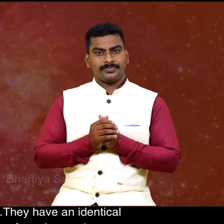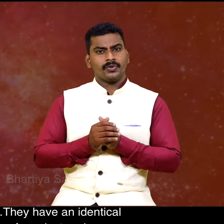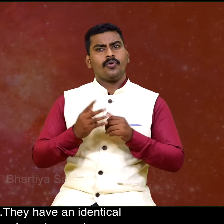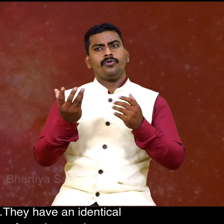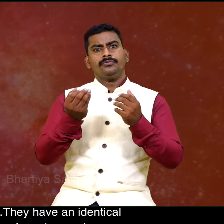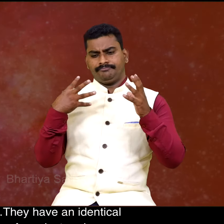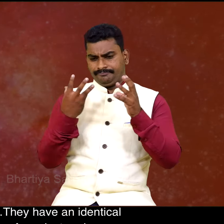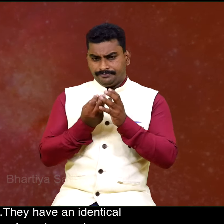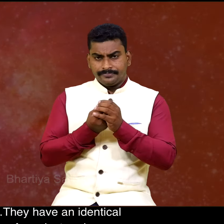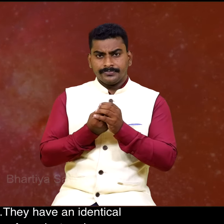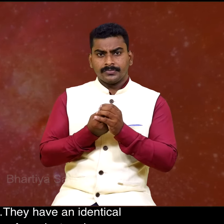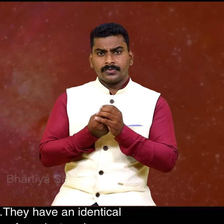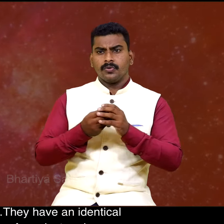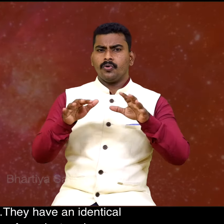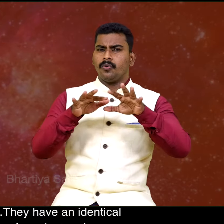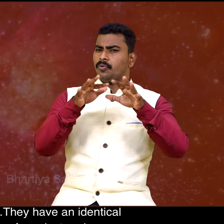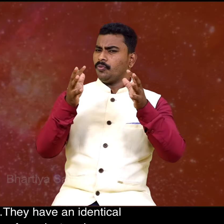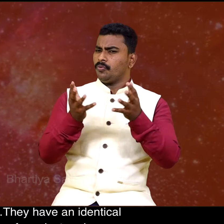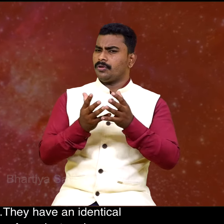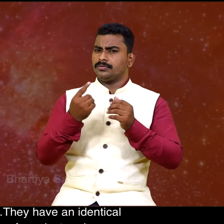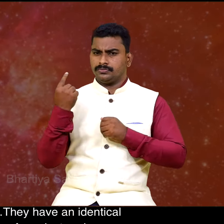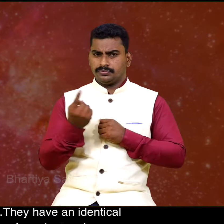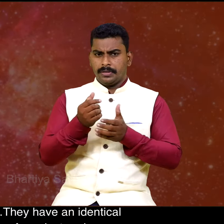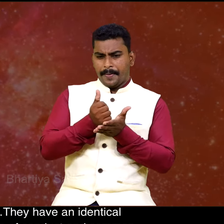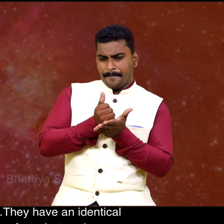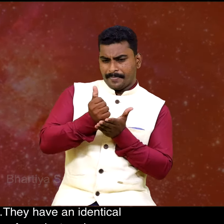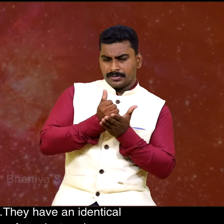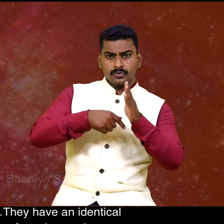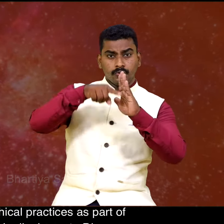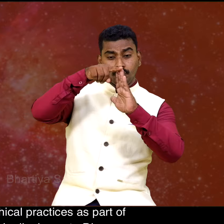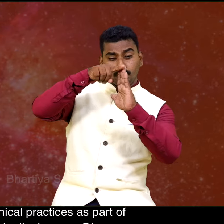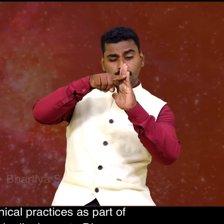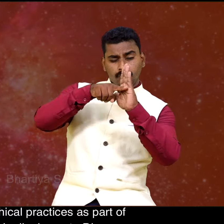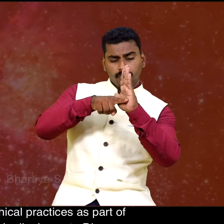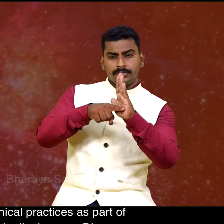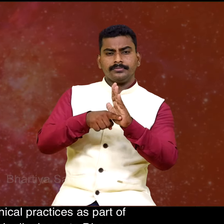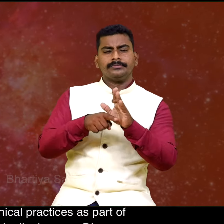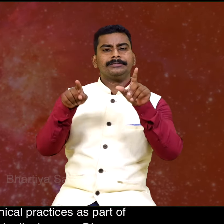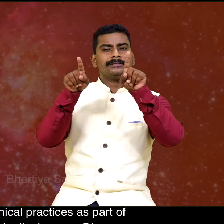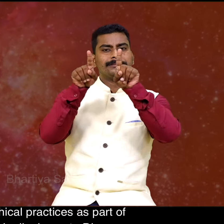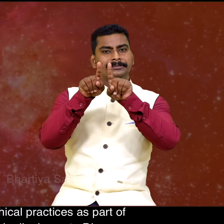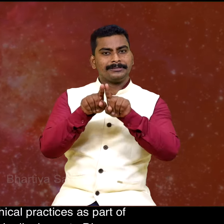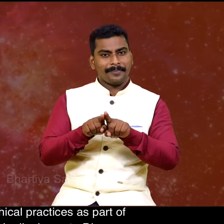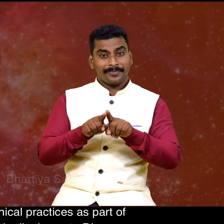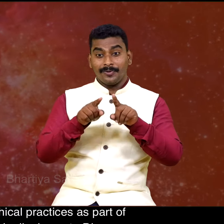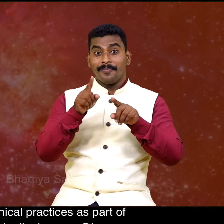identical code of conduct and common ethical practices as part of